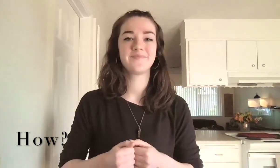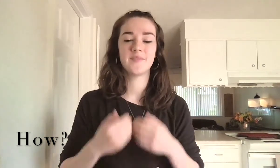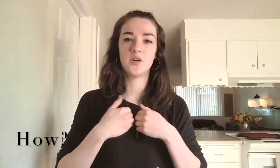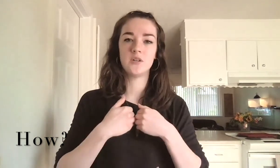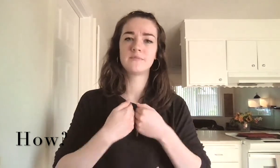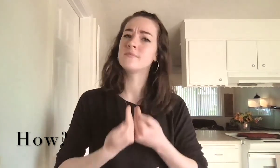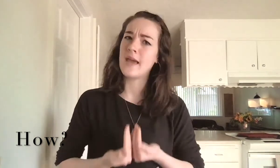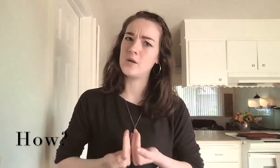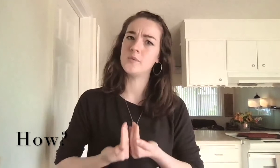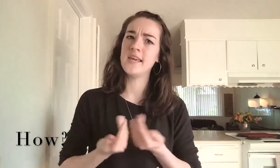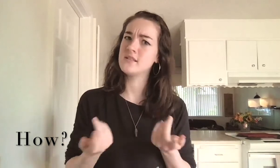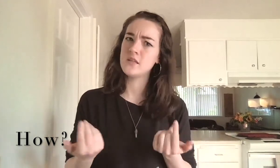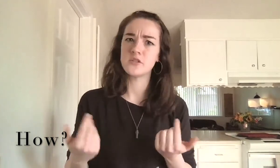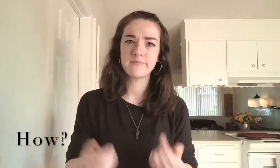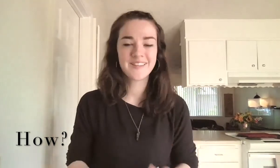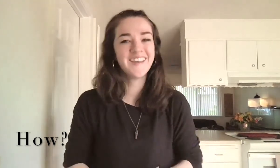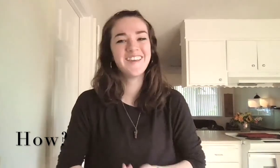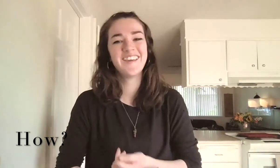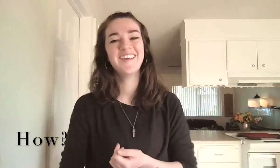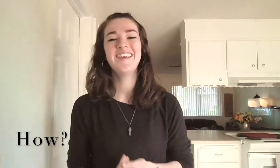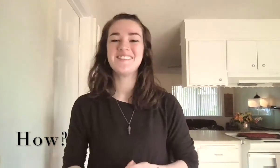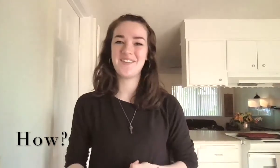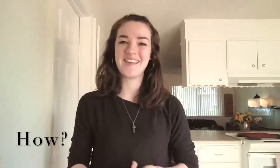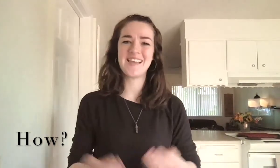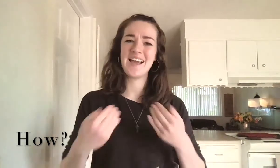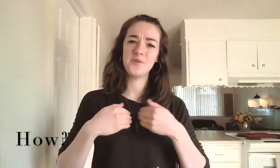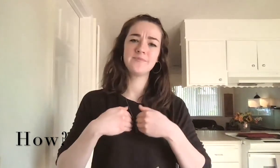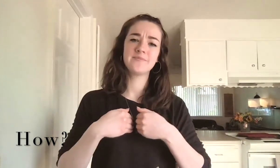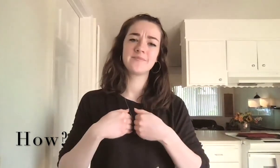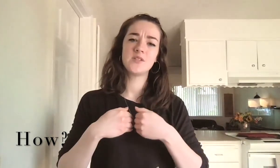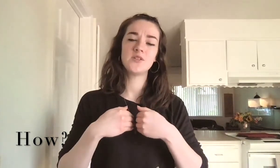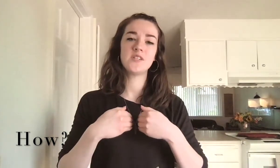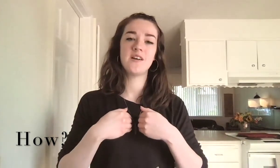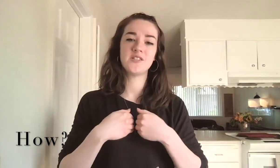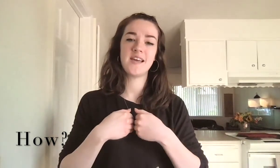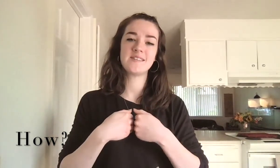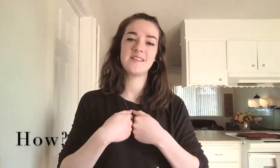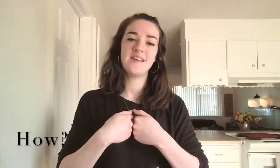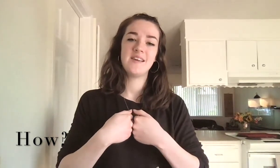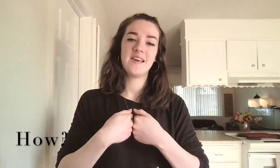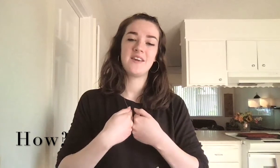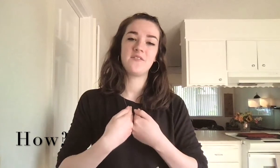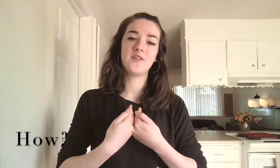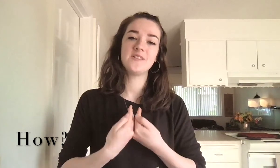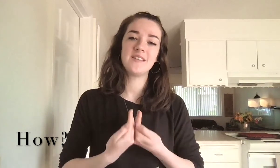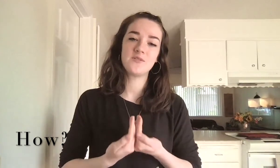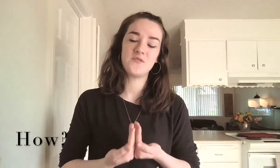Or how are we going to lunch? So yes, how, touching our chest, folding those